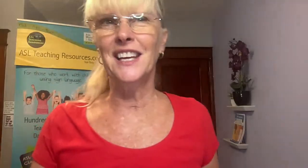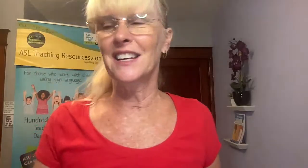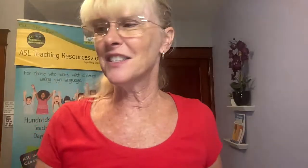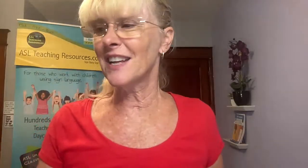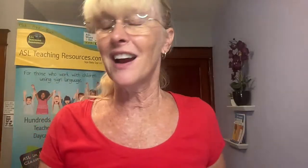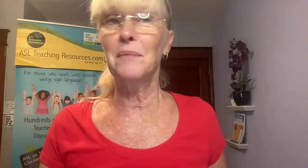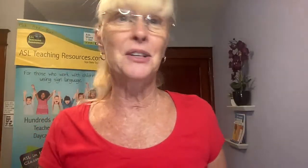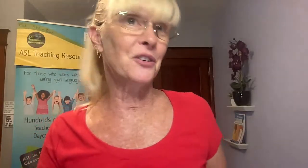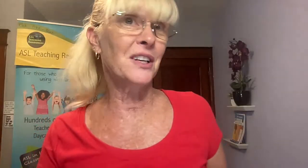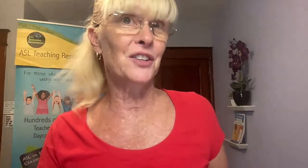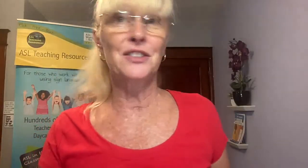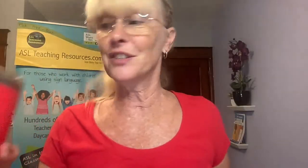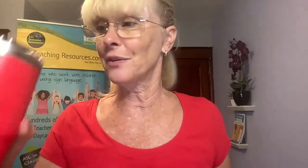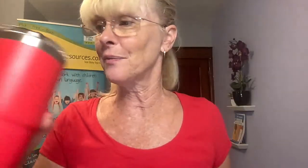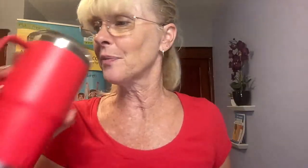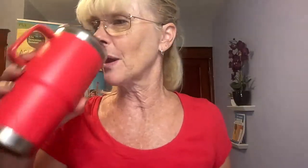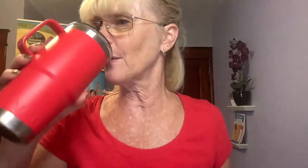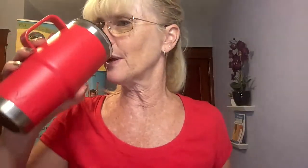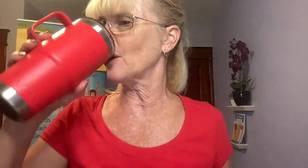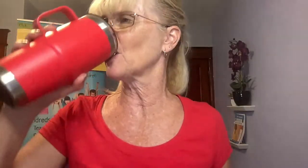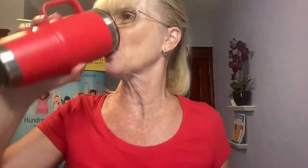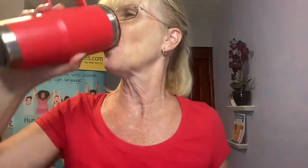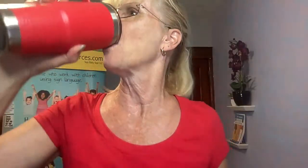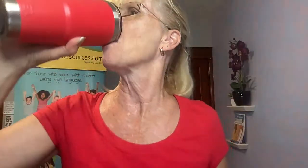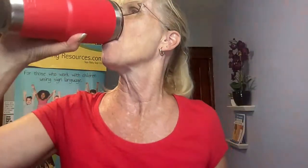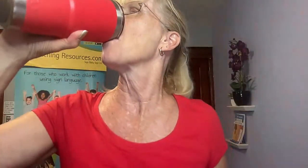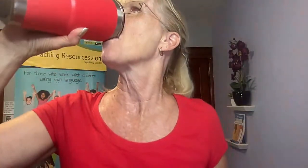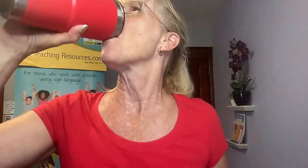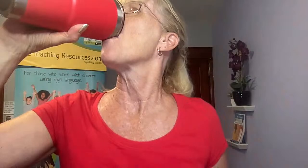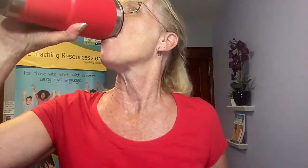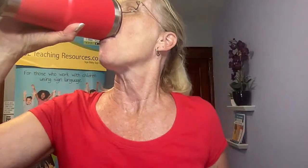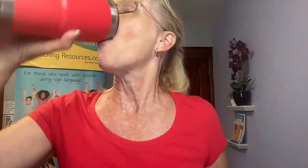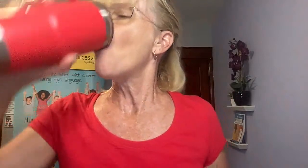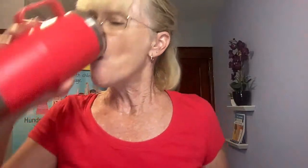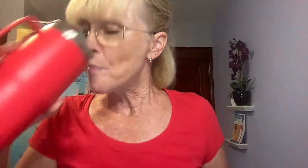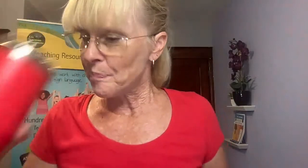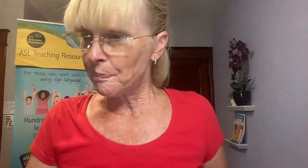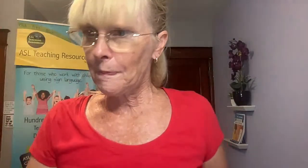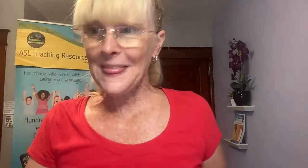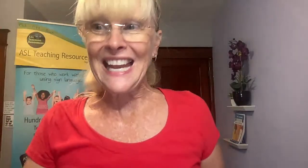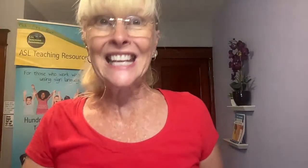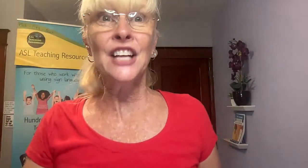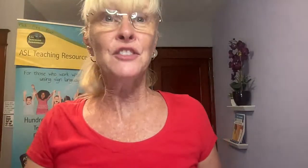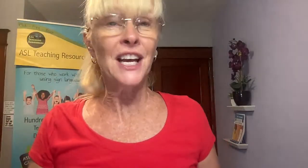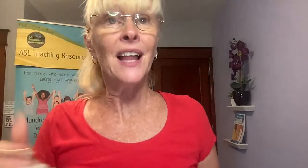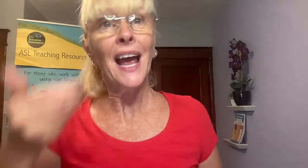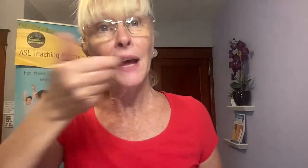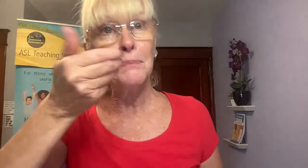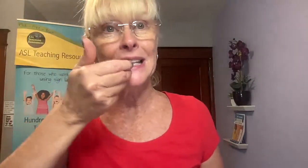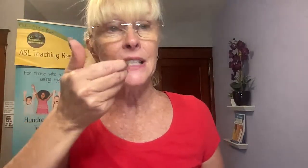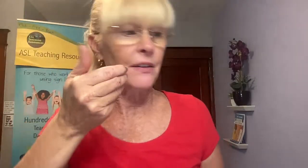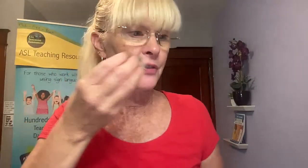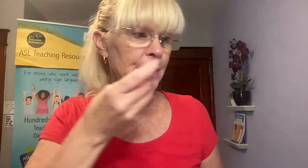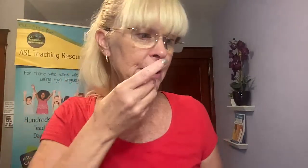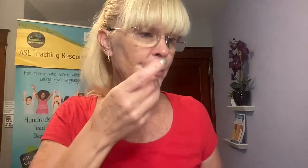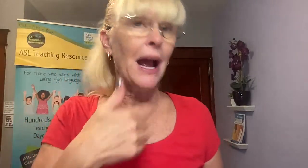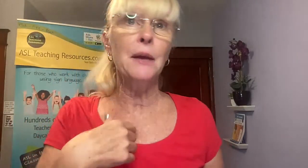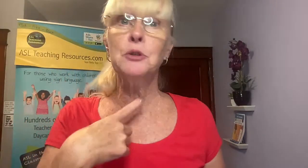kids sign, but you're going to learn too. Here we go. Can you tell I had pizza for dinner? I am